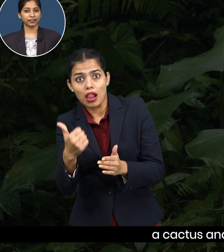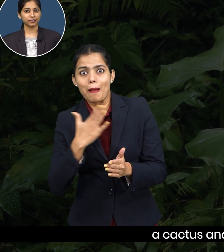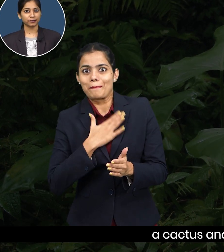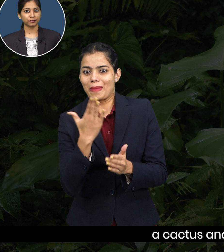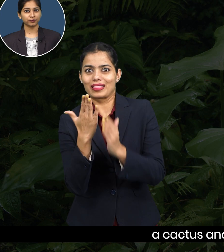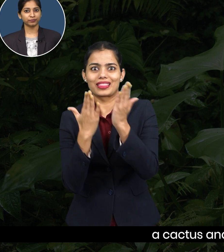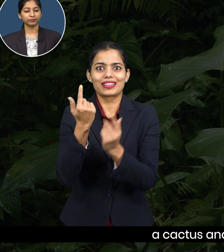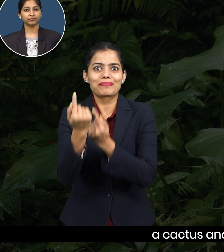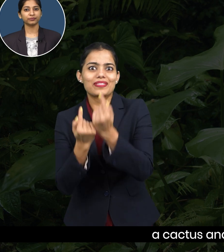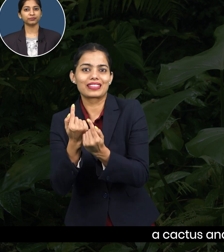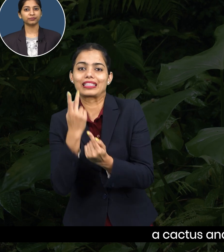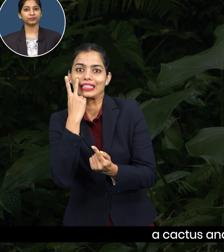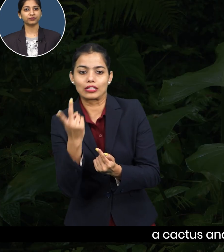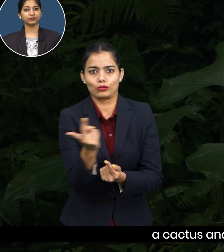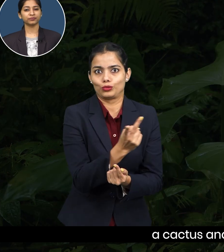plant.